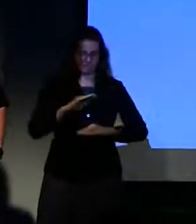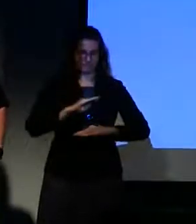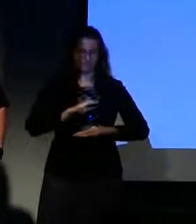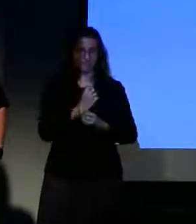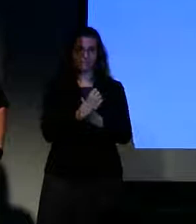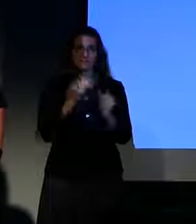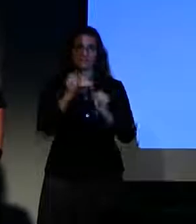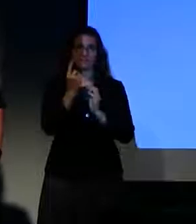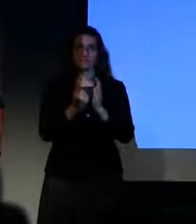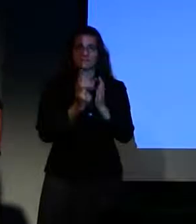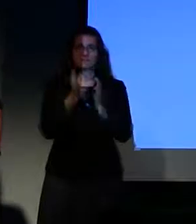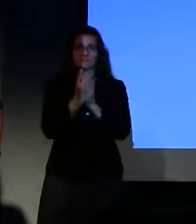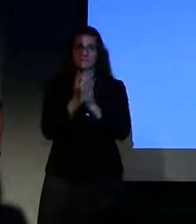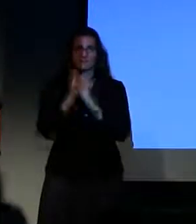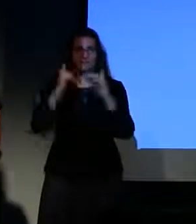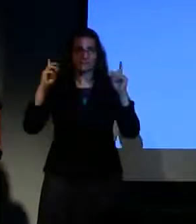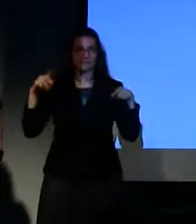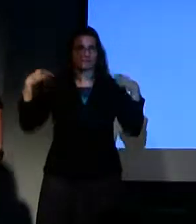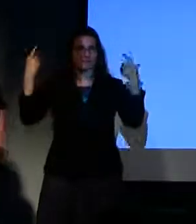Enjoy it.